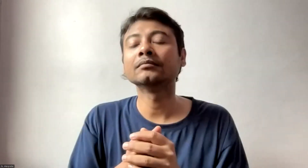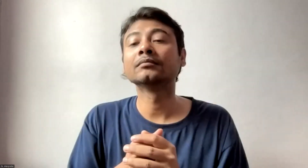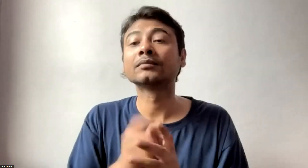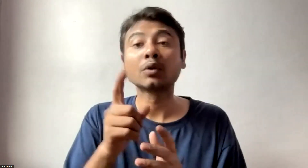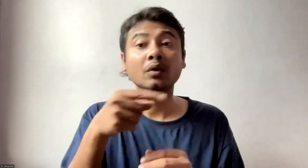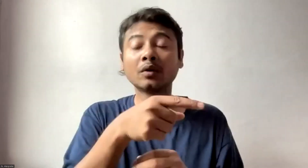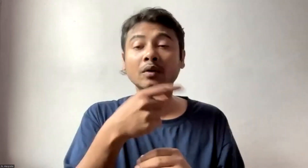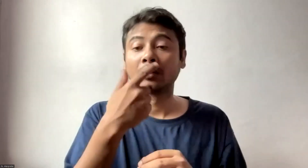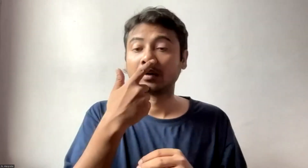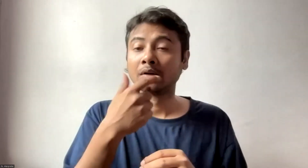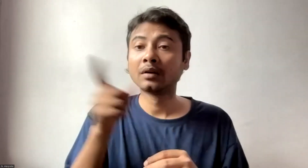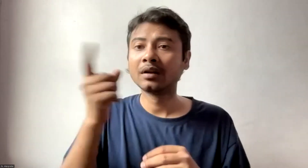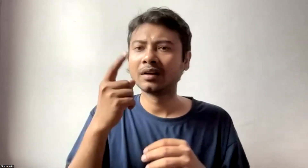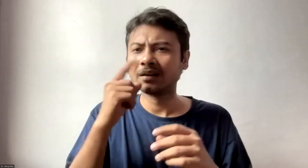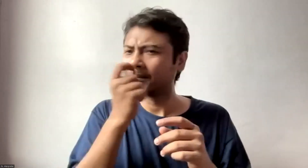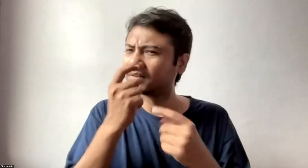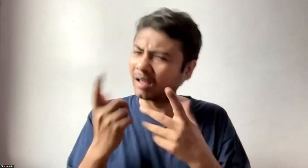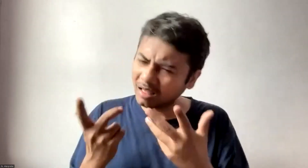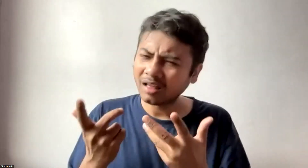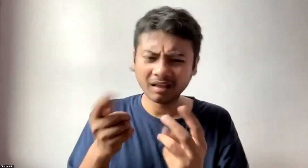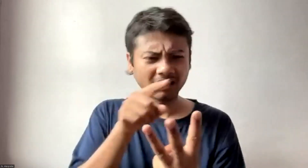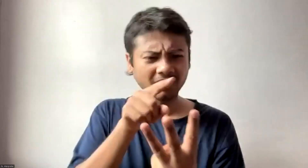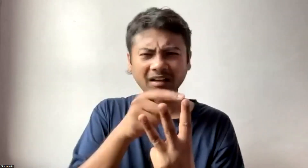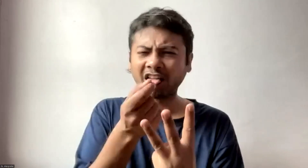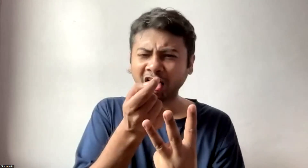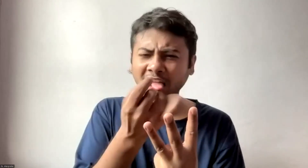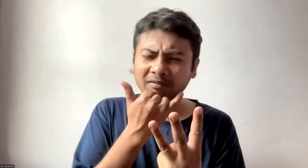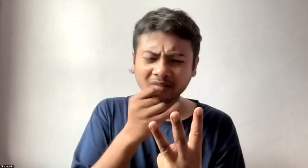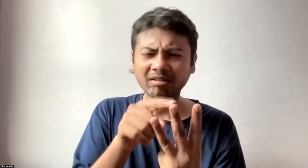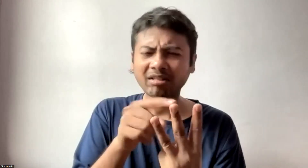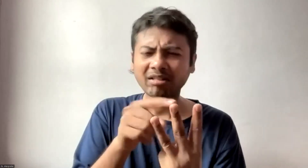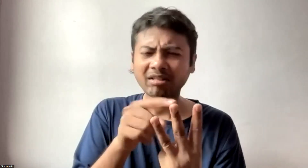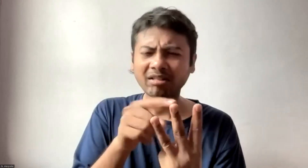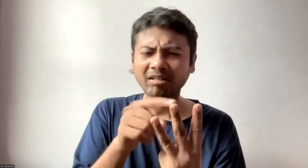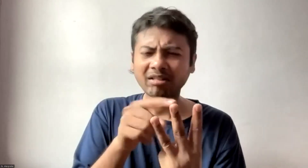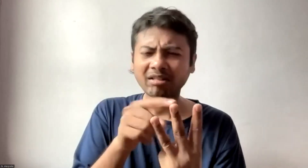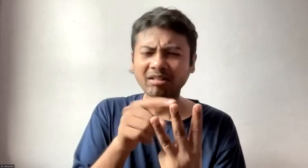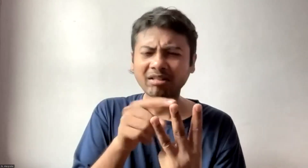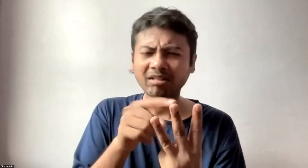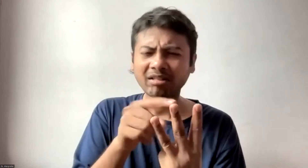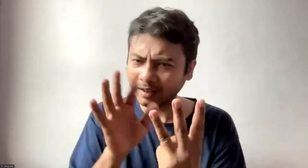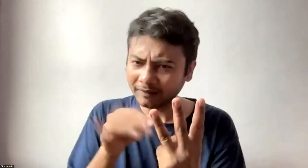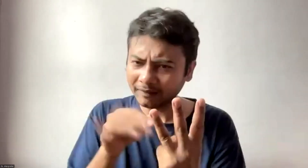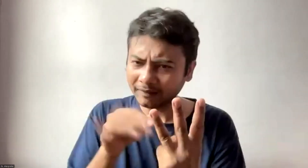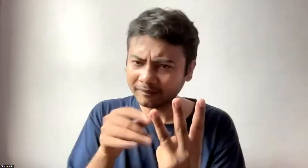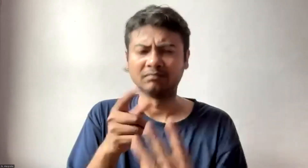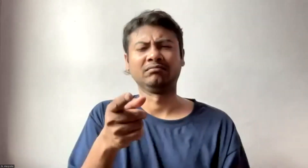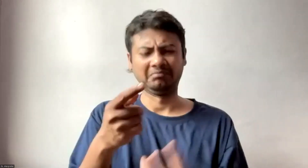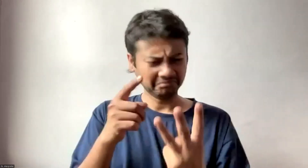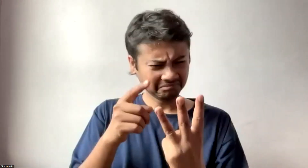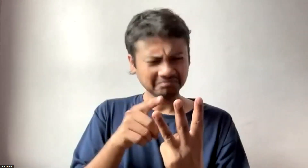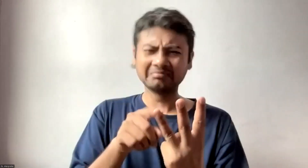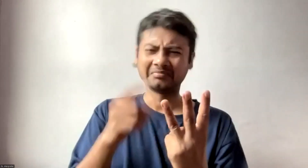goodness? So now the catch is, the important point to understand is that in the mode